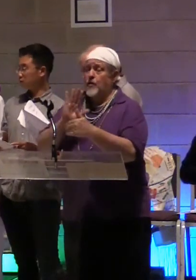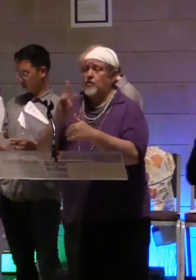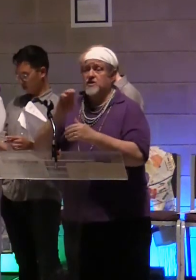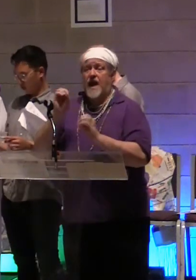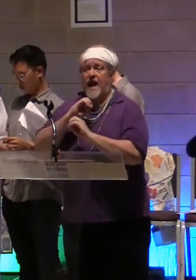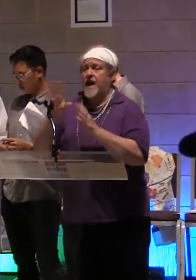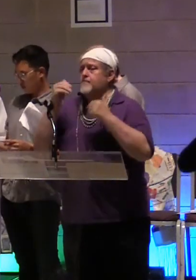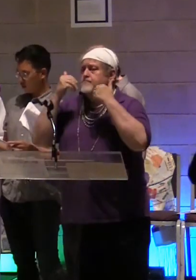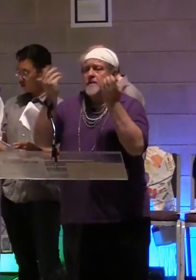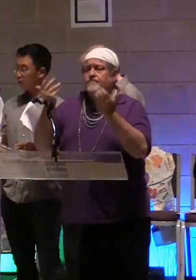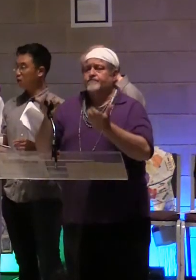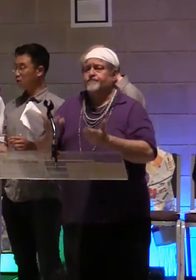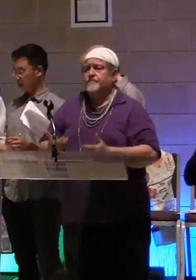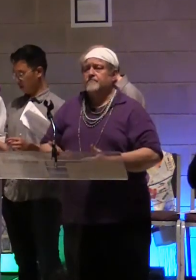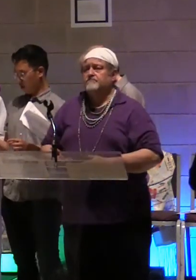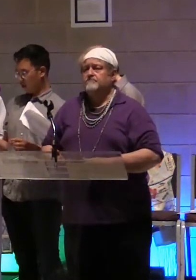no shame.